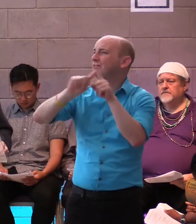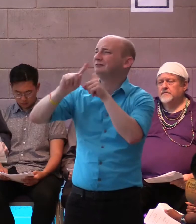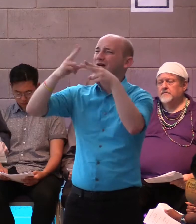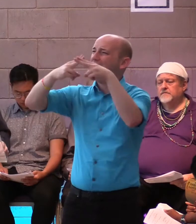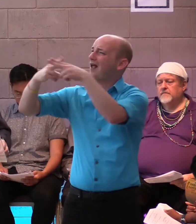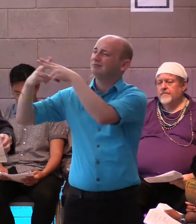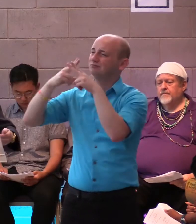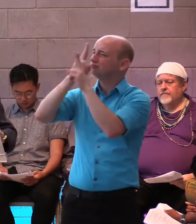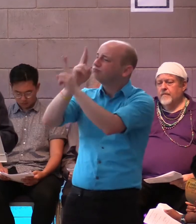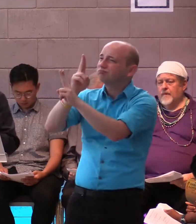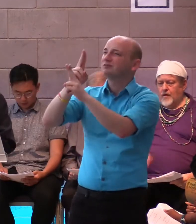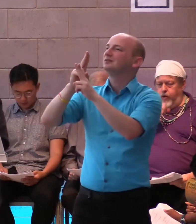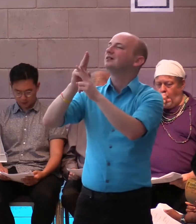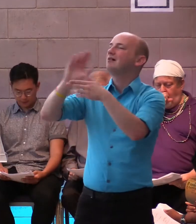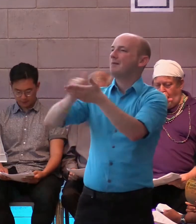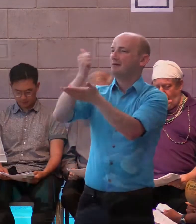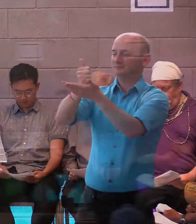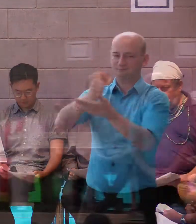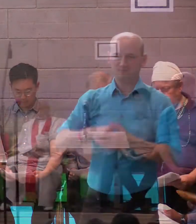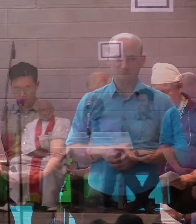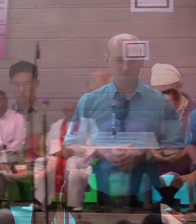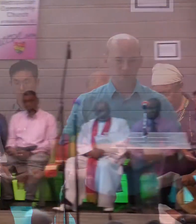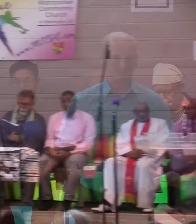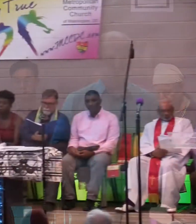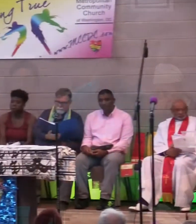that is holy. Amen.